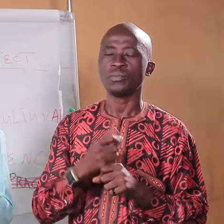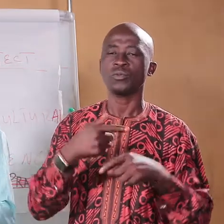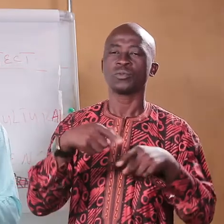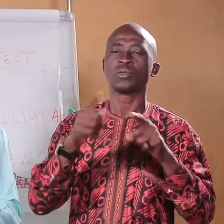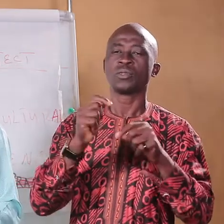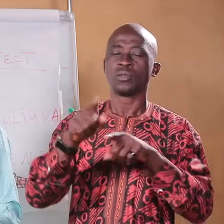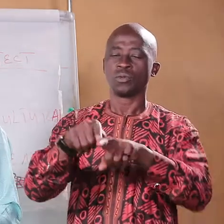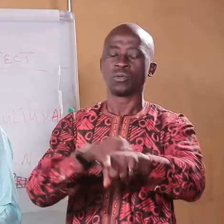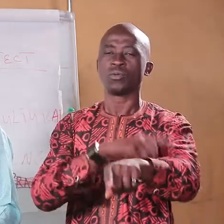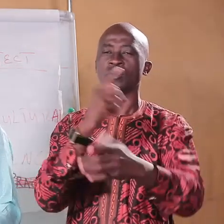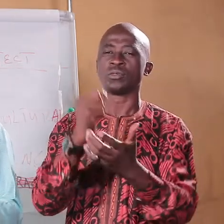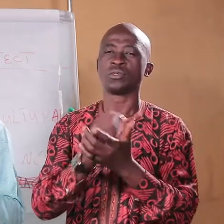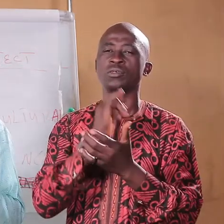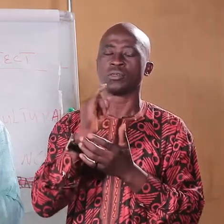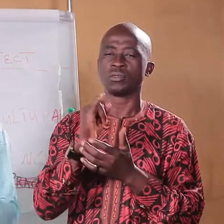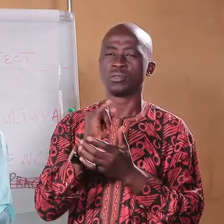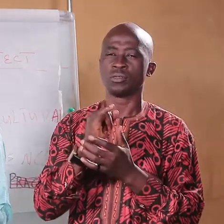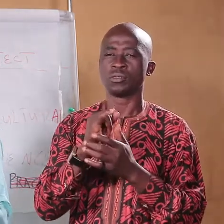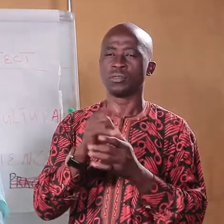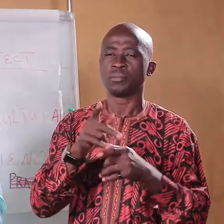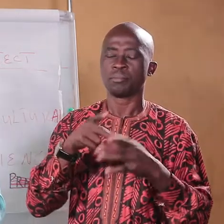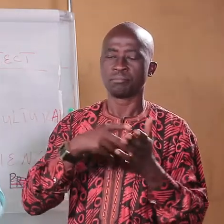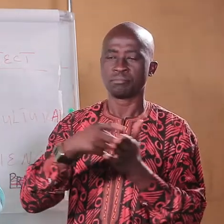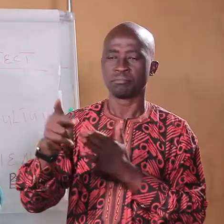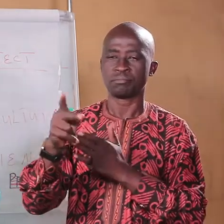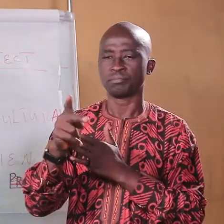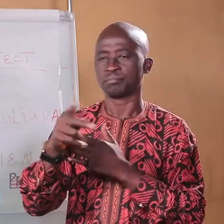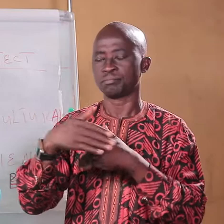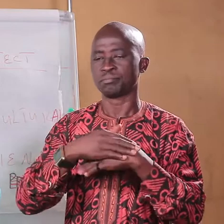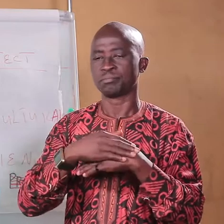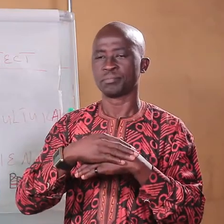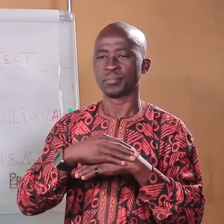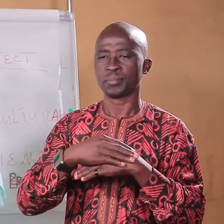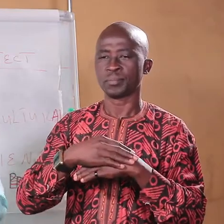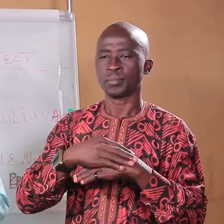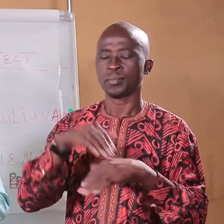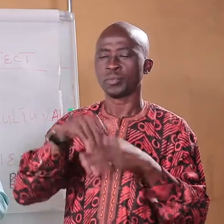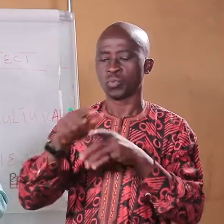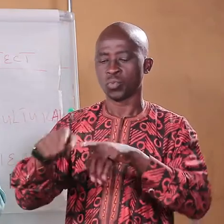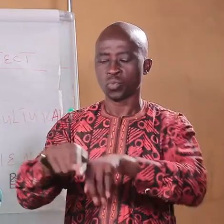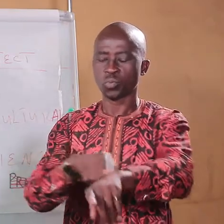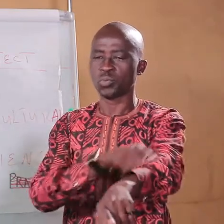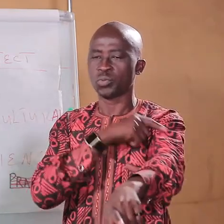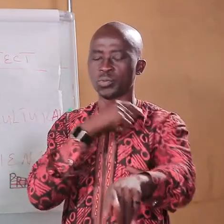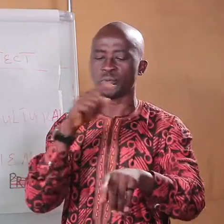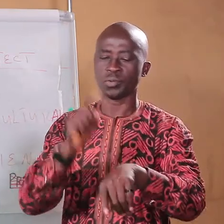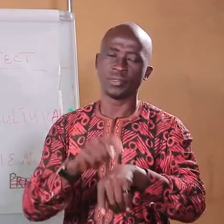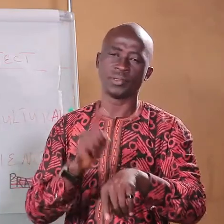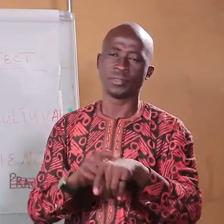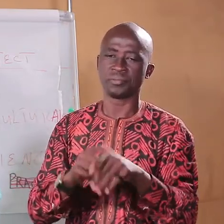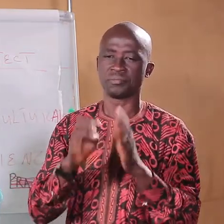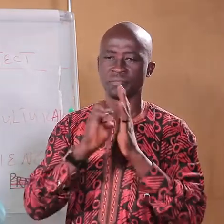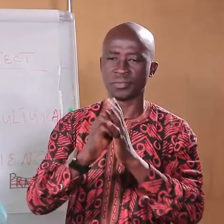Well, the long-term credit is repayable back within a long period of time. For